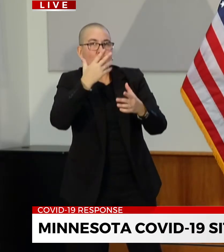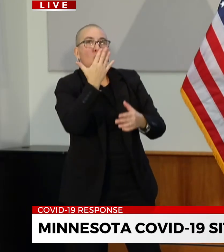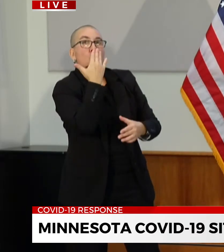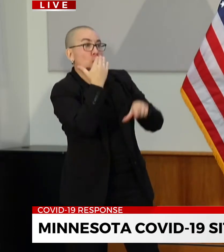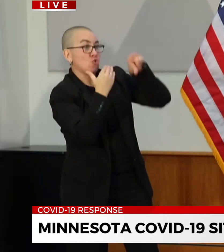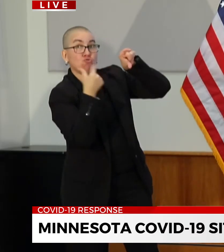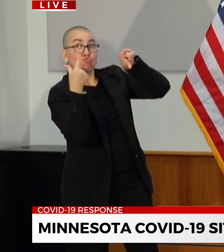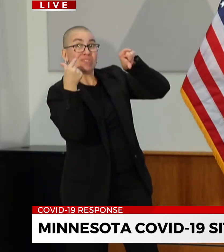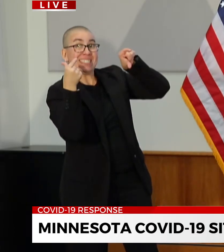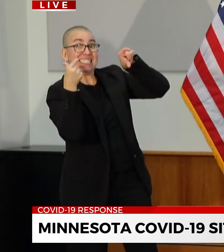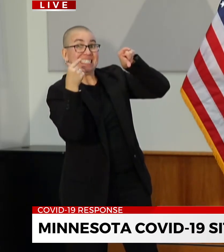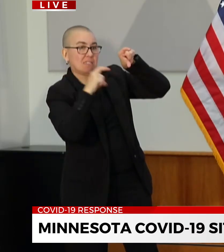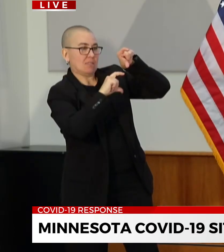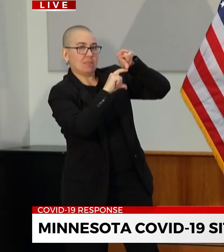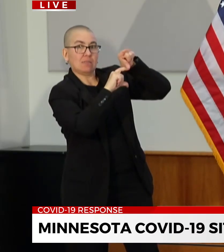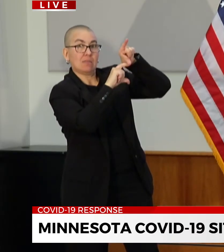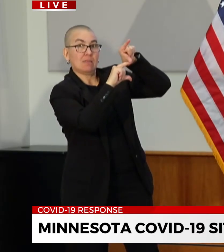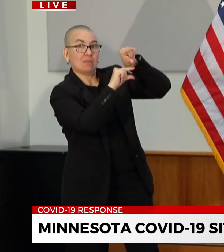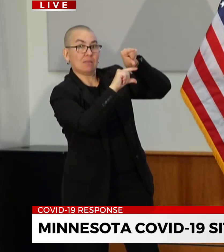critical sector.